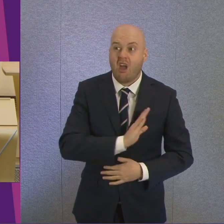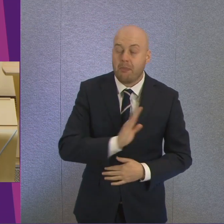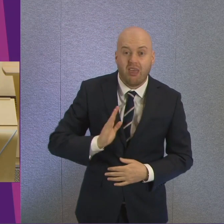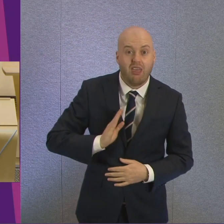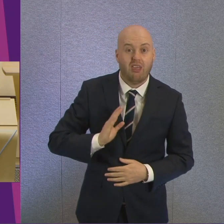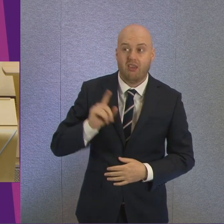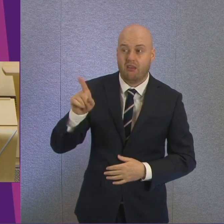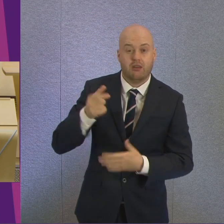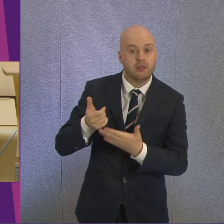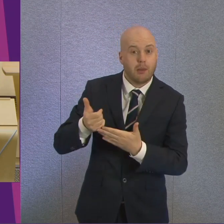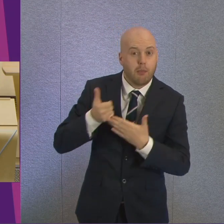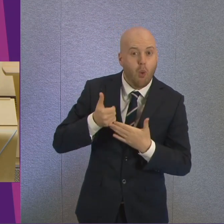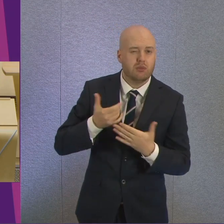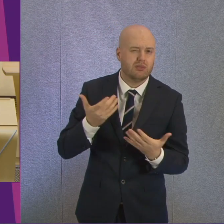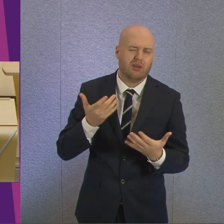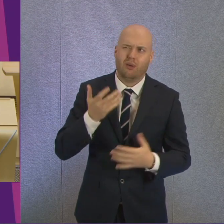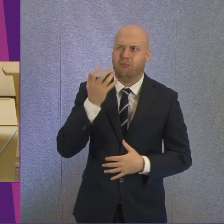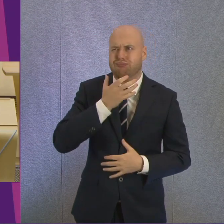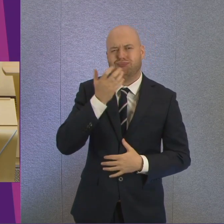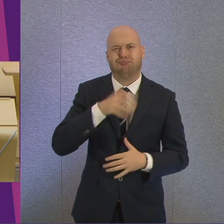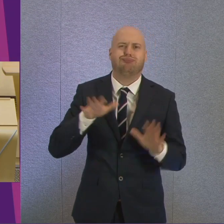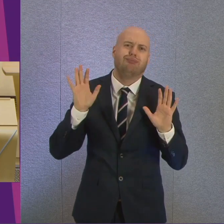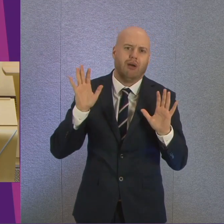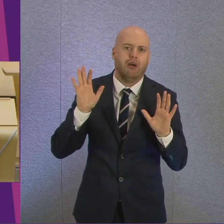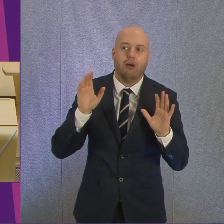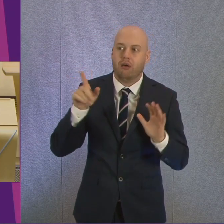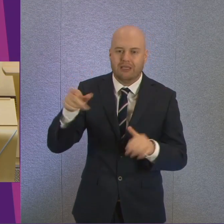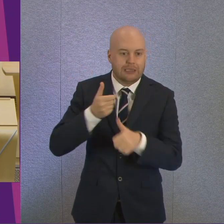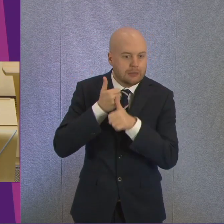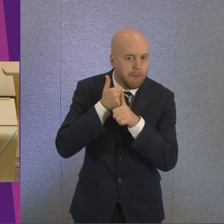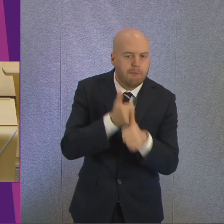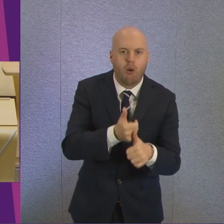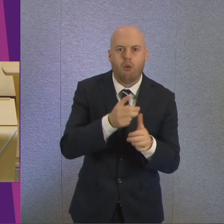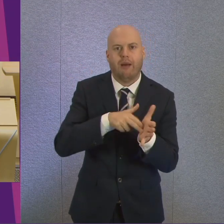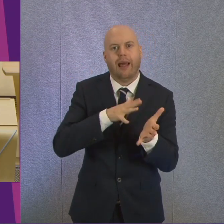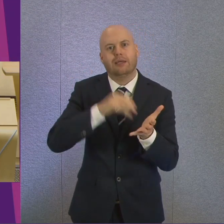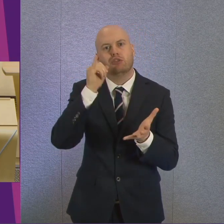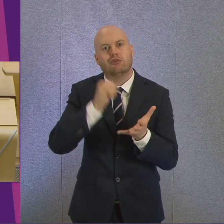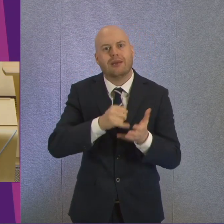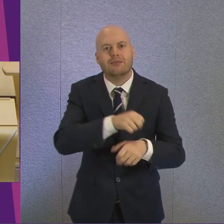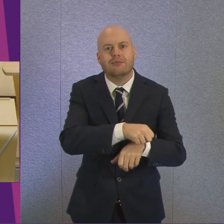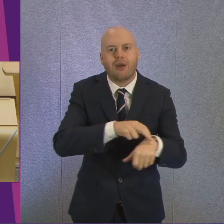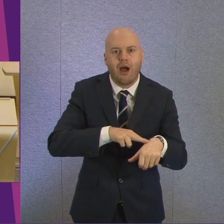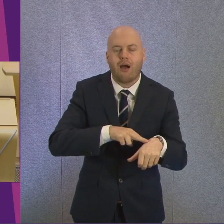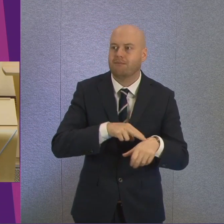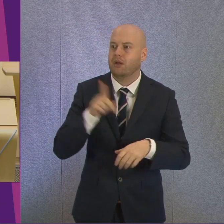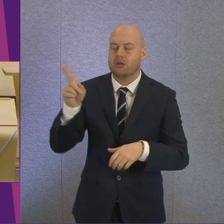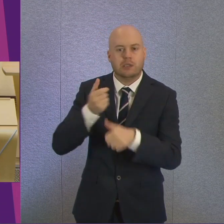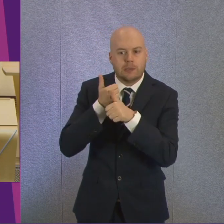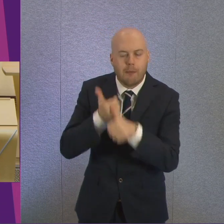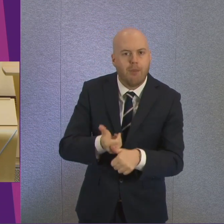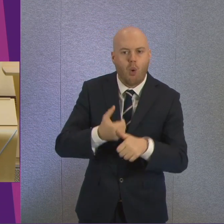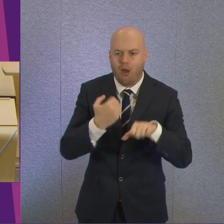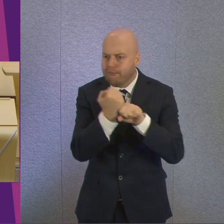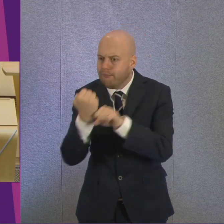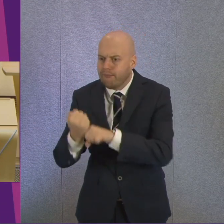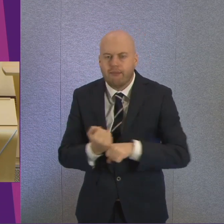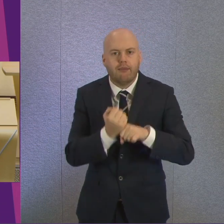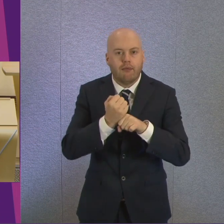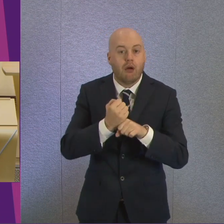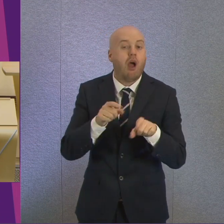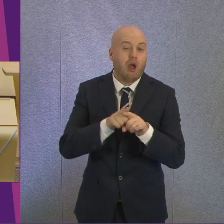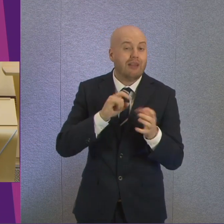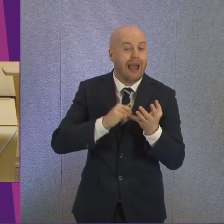support they gave us, and then significantly from frontline NHS staff, construction and support staff, and SEC